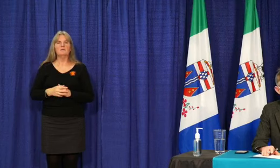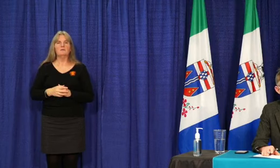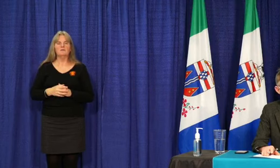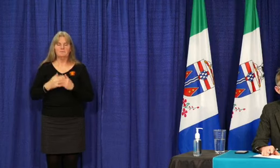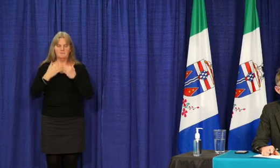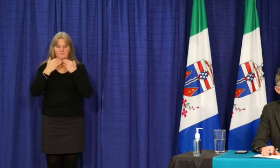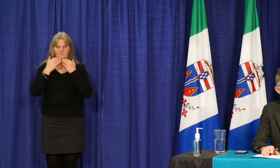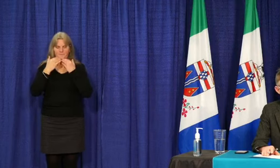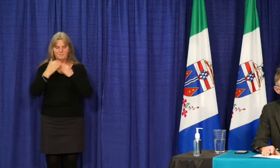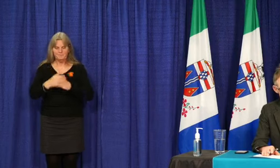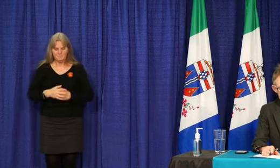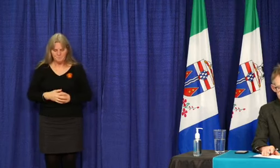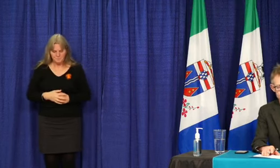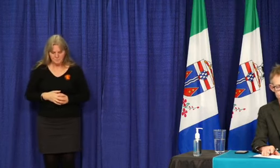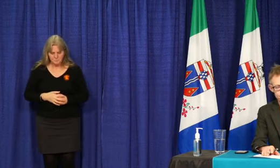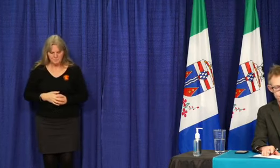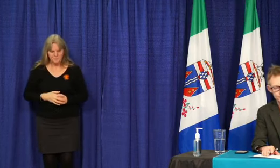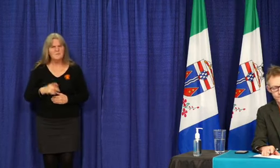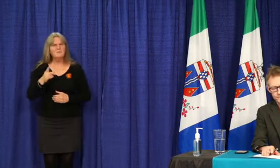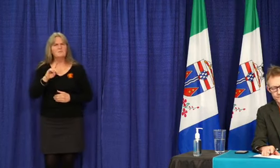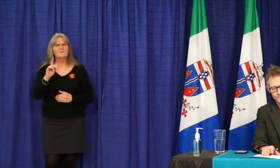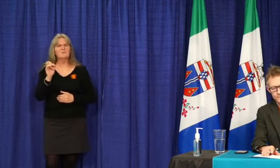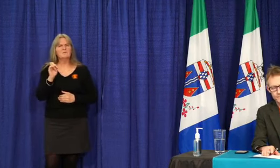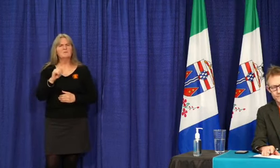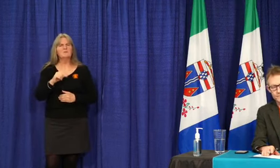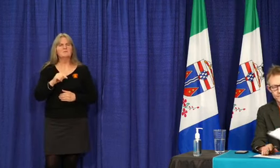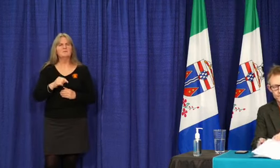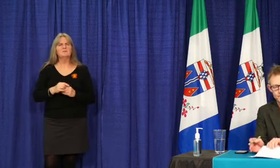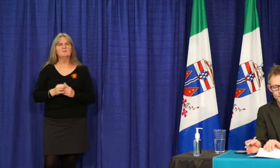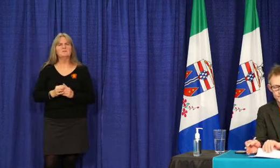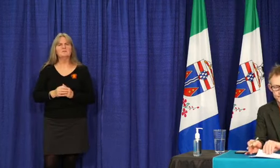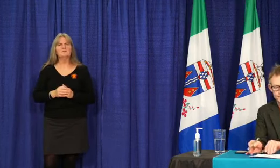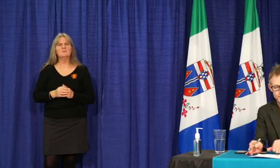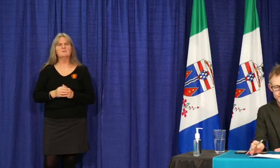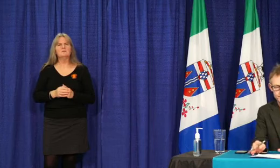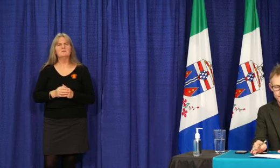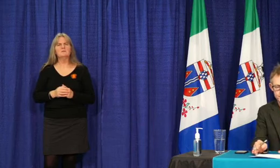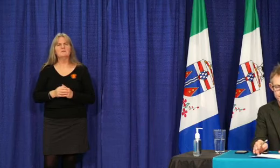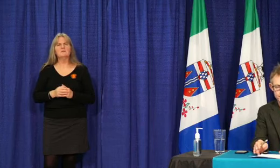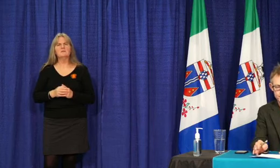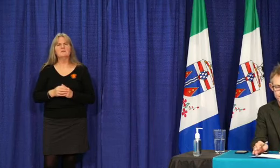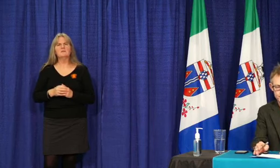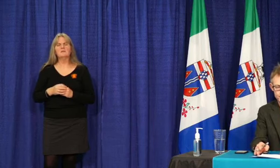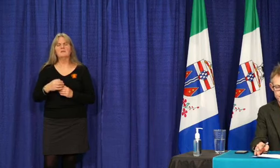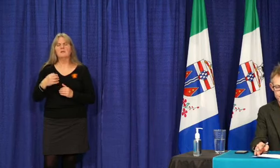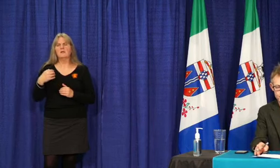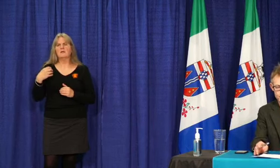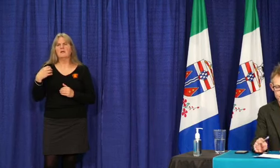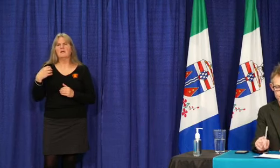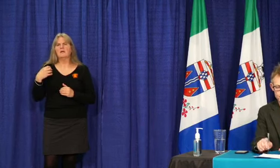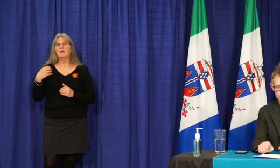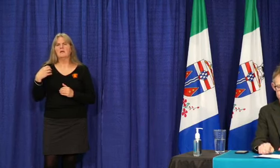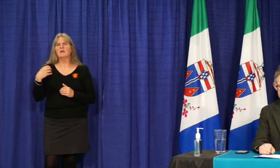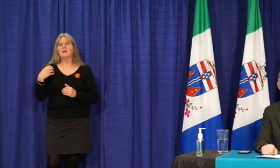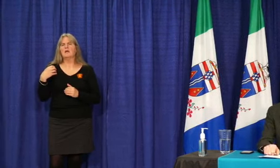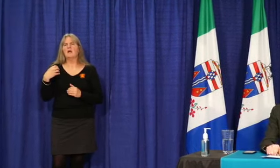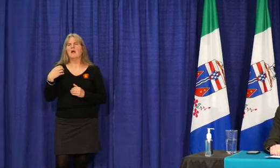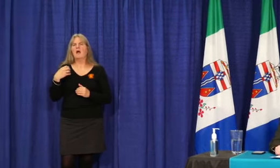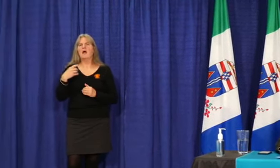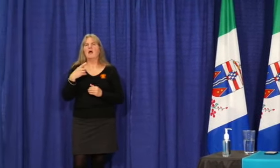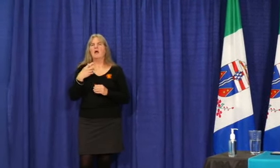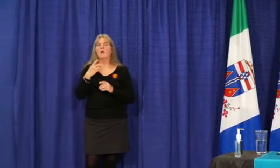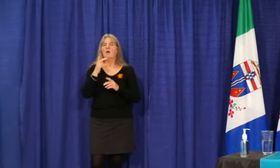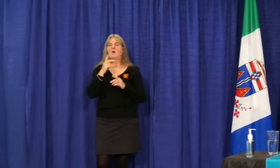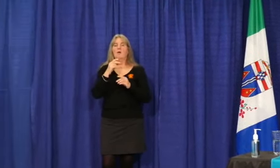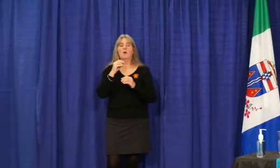Thanks. I guess my first question was about the enforcing the declaration without having people at